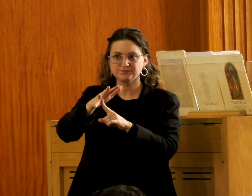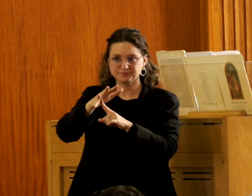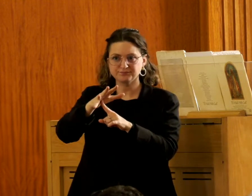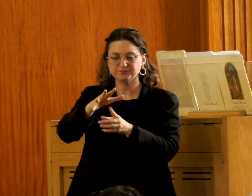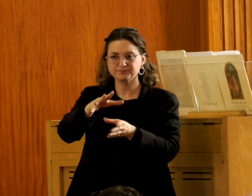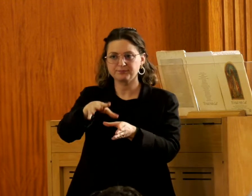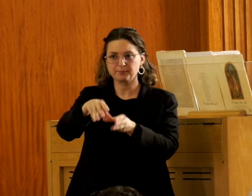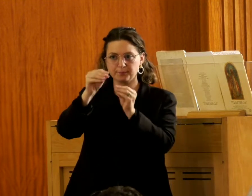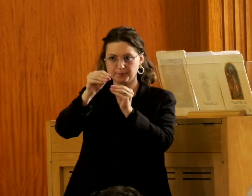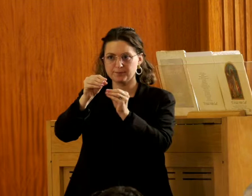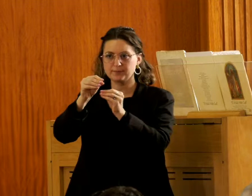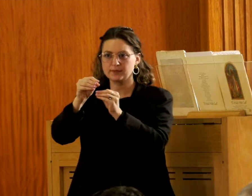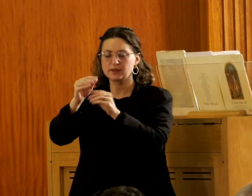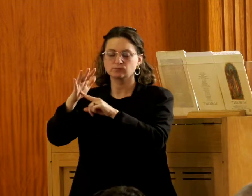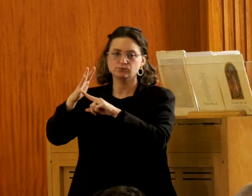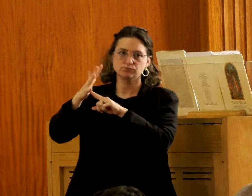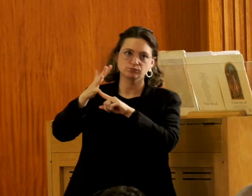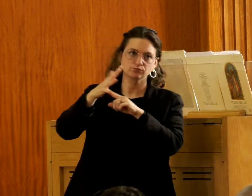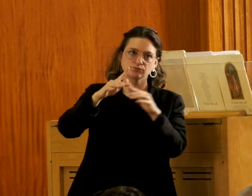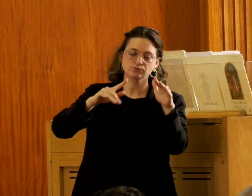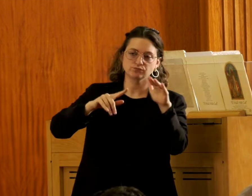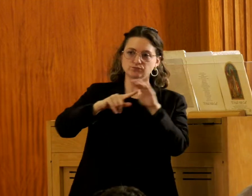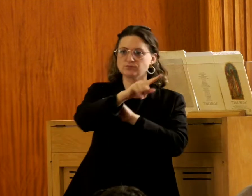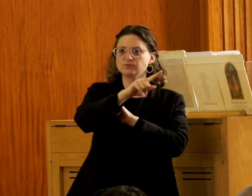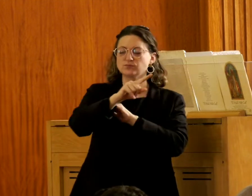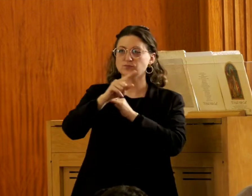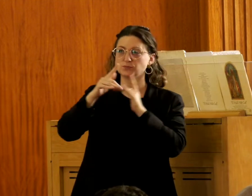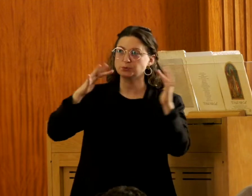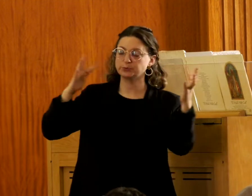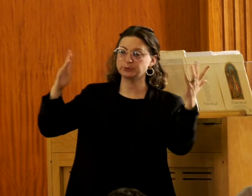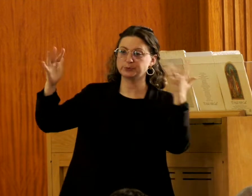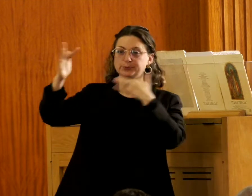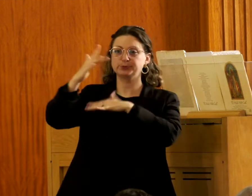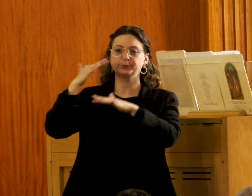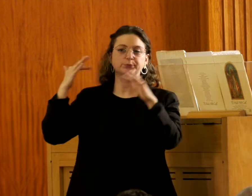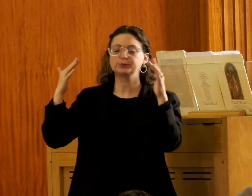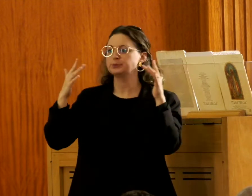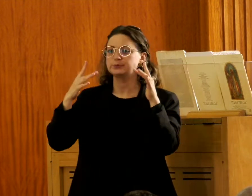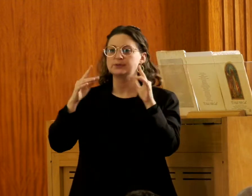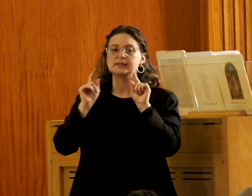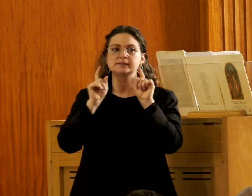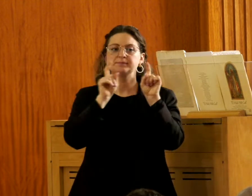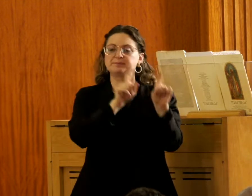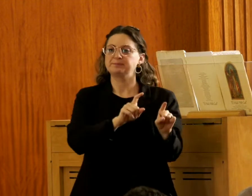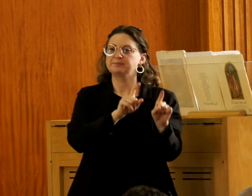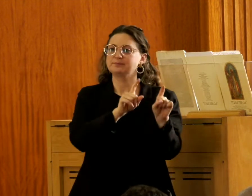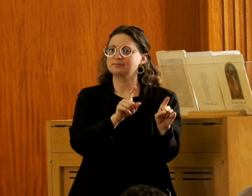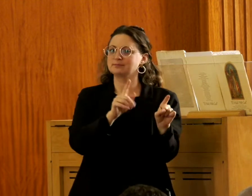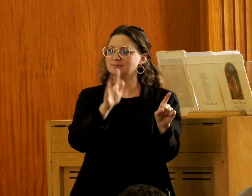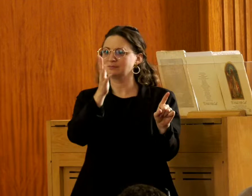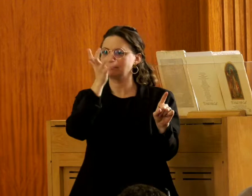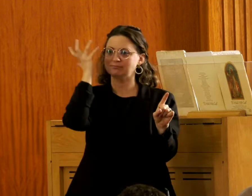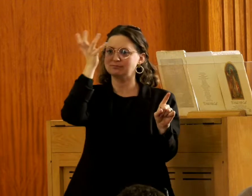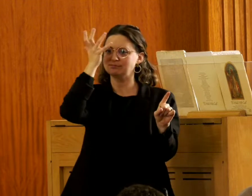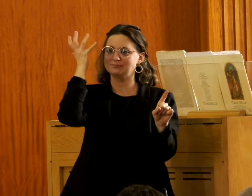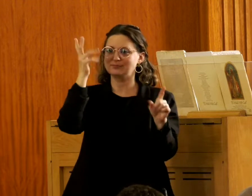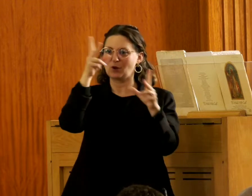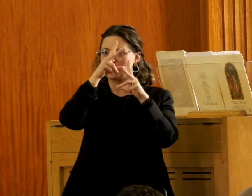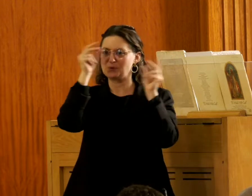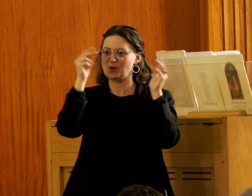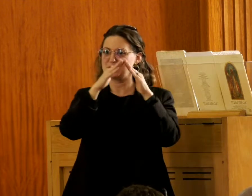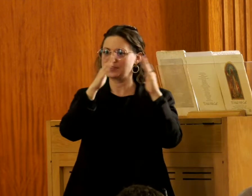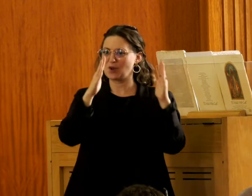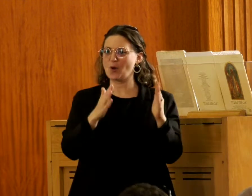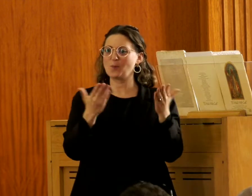helicopter to escape the hazardous smoke shrouding the town and was temporarily accommodated in a rather palatial nursing home